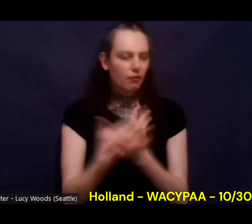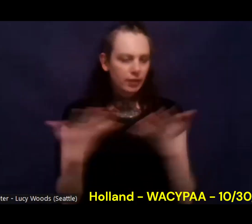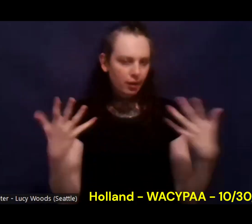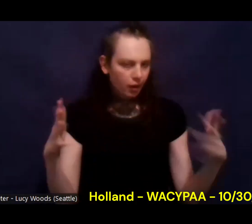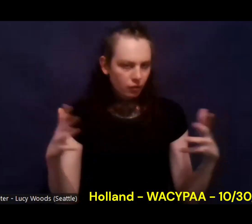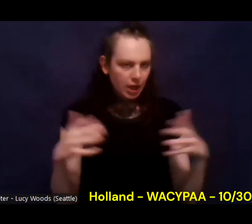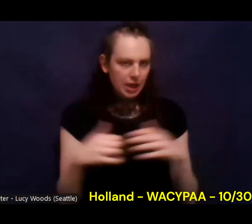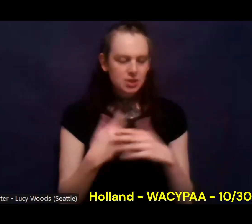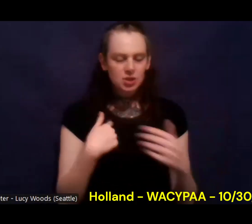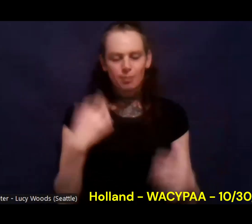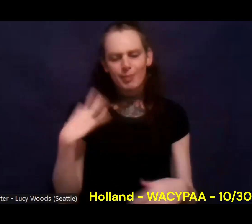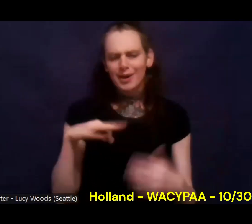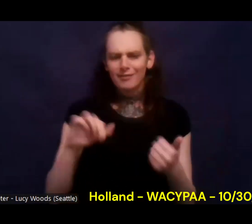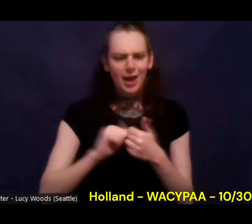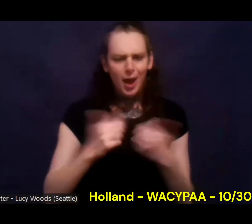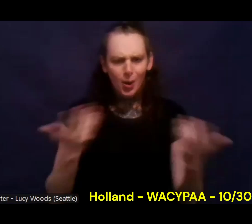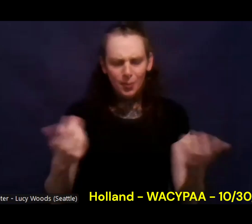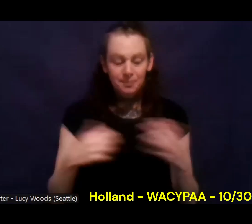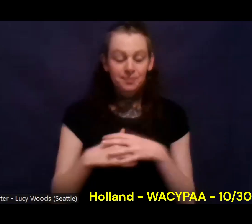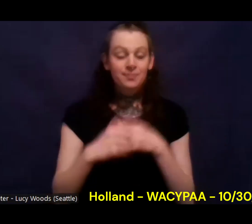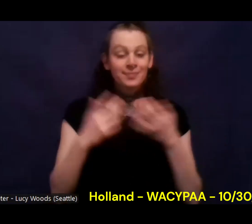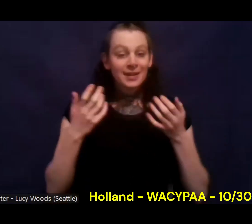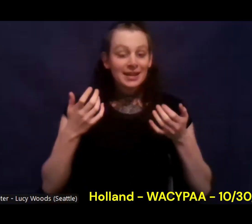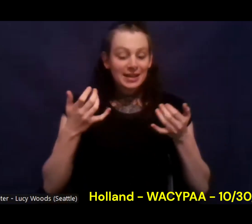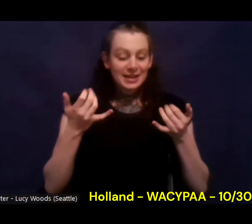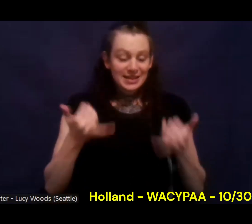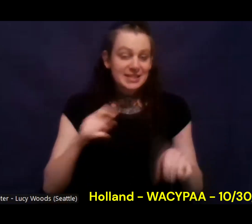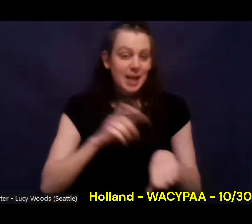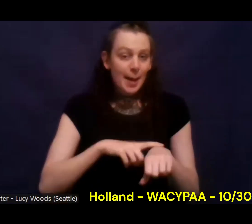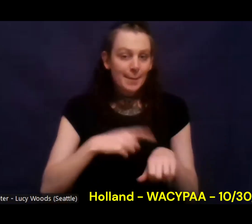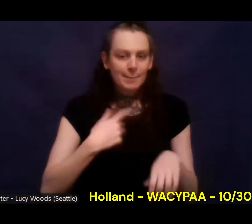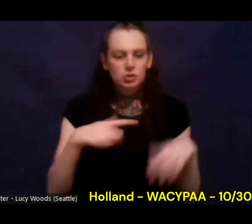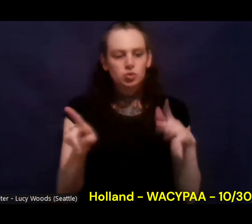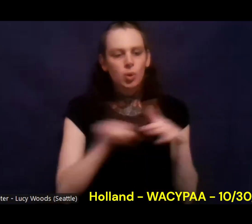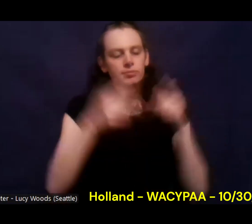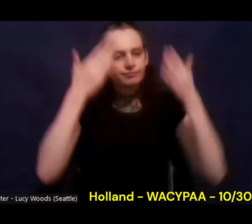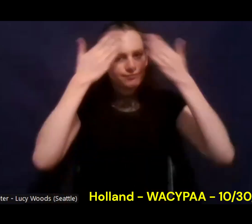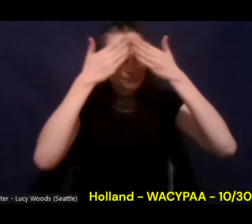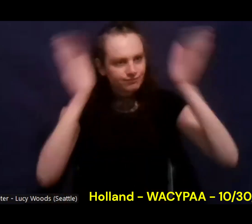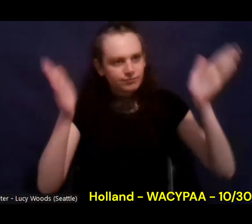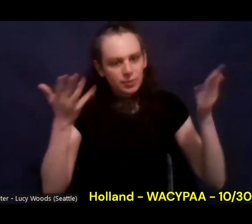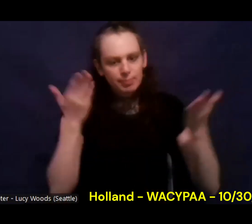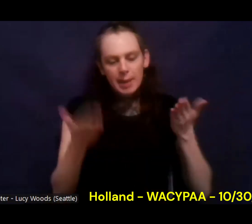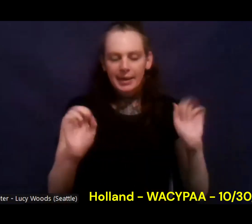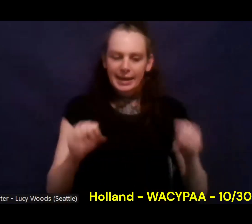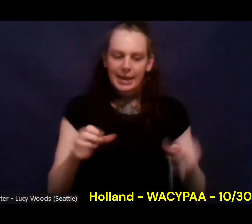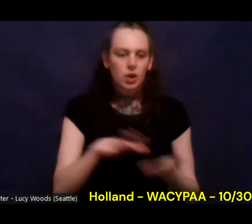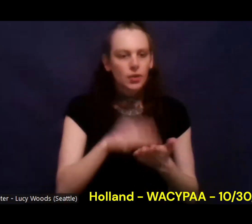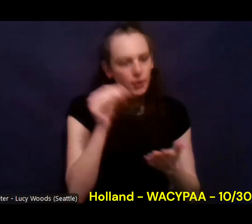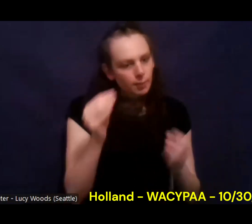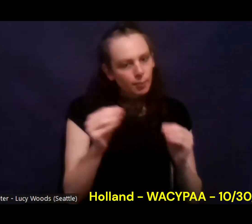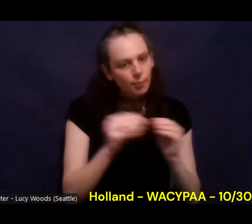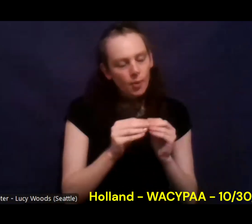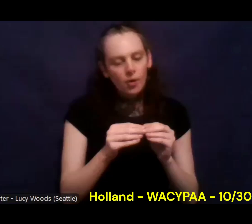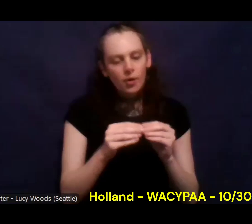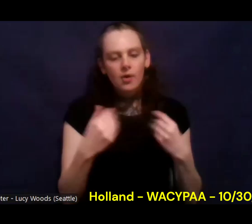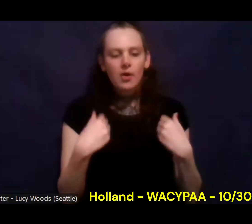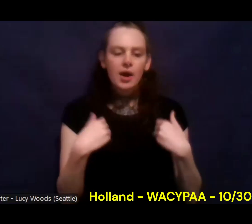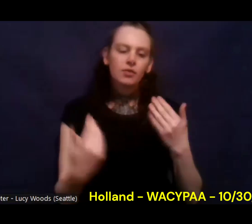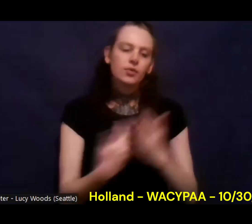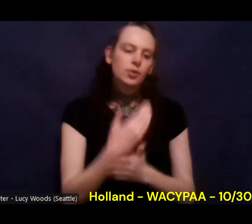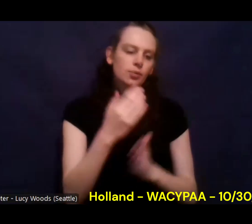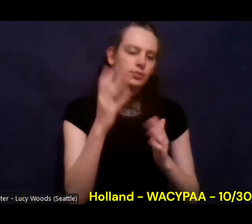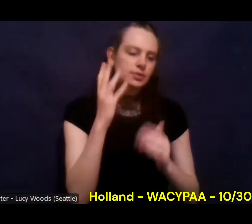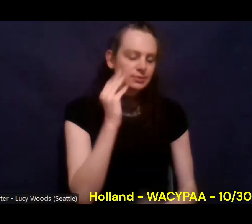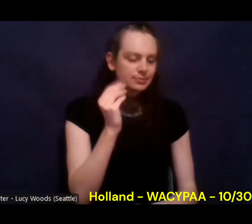going to get out of it? This time I showed up with like an open mind that like maybe I was going to have a new experience. And maybe like when my sponsor was